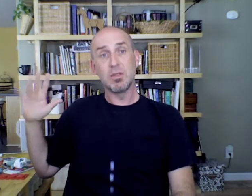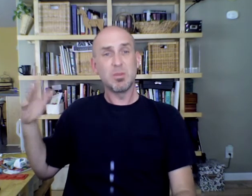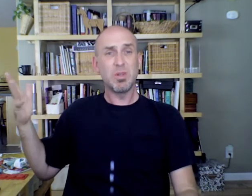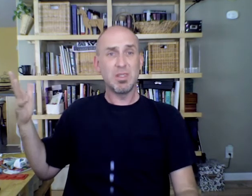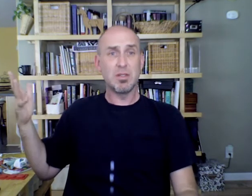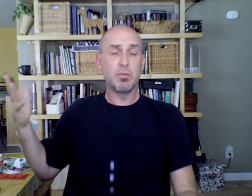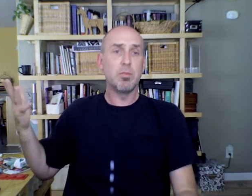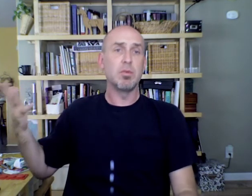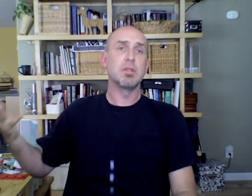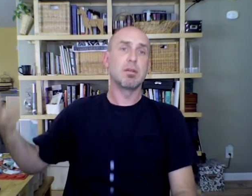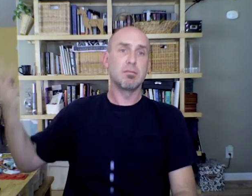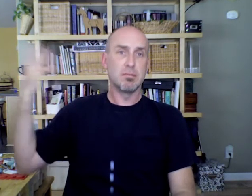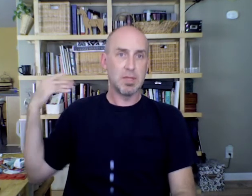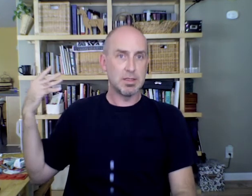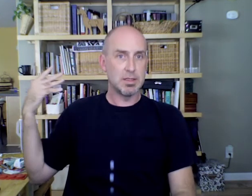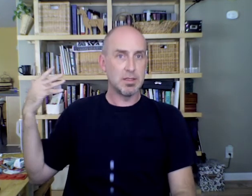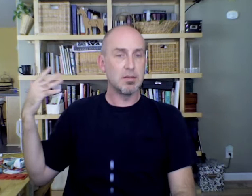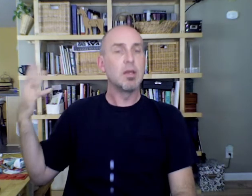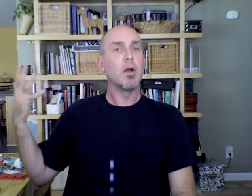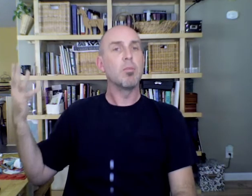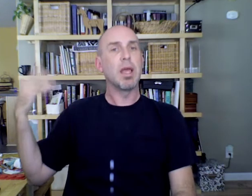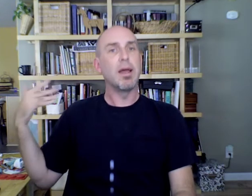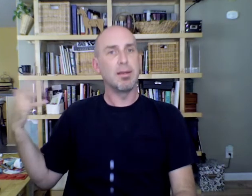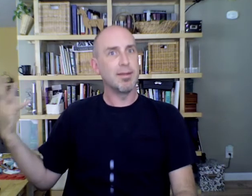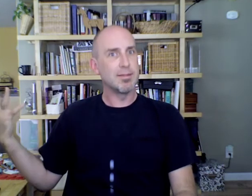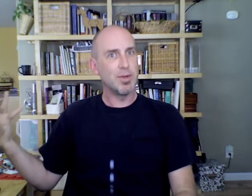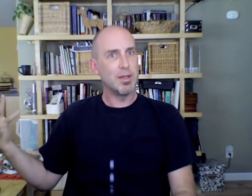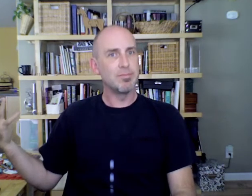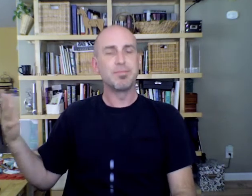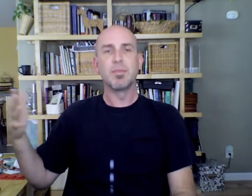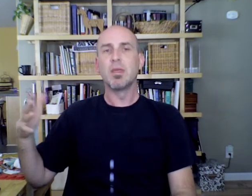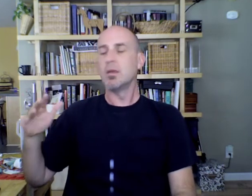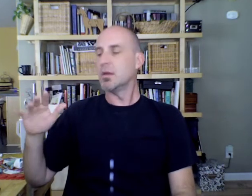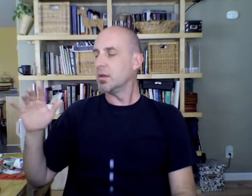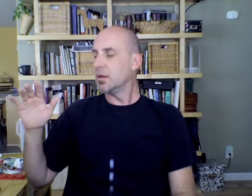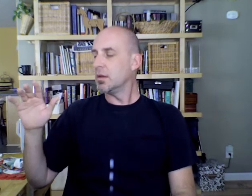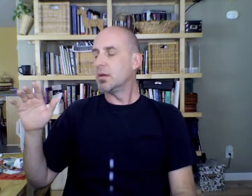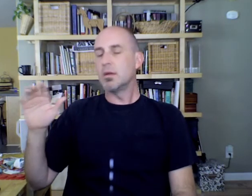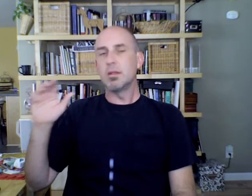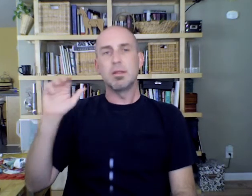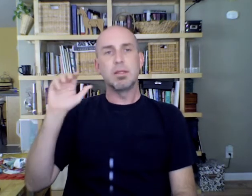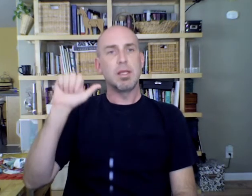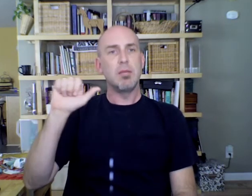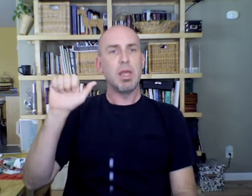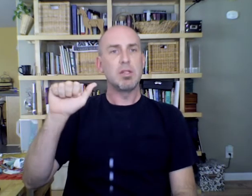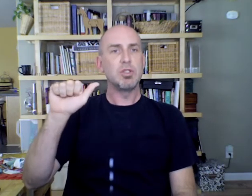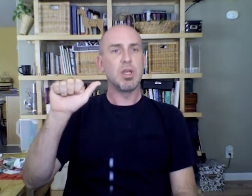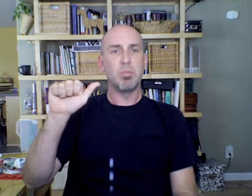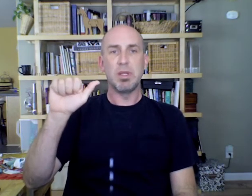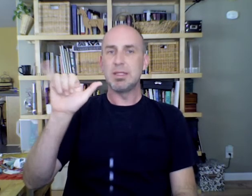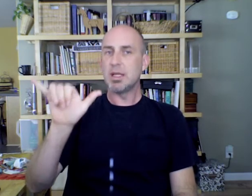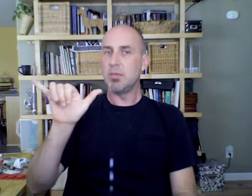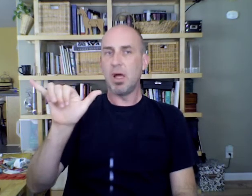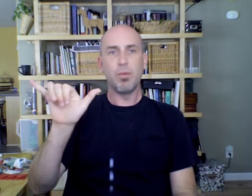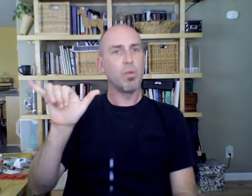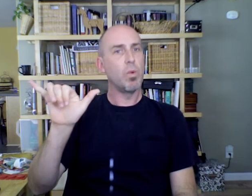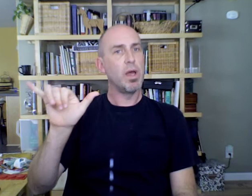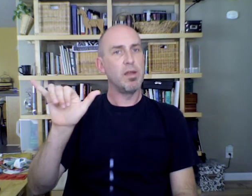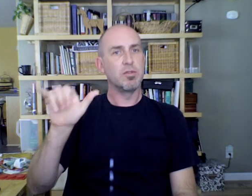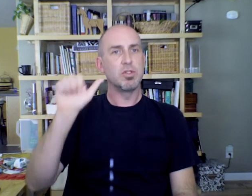pretty easy to remember. It's like things that are behind us, right? The same hand shape, but this time not with the Y for sure,